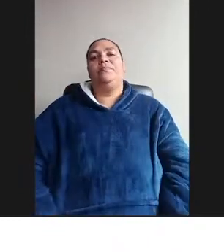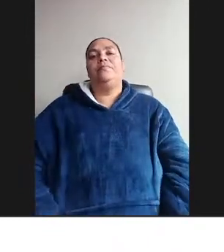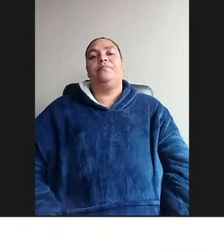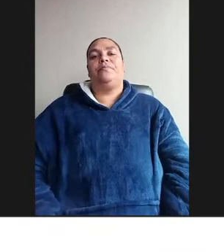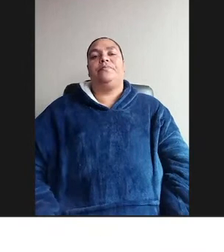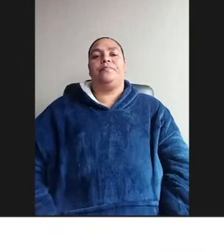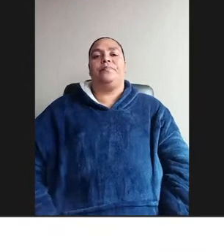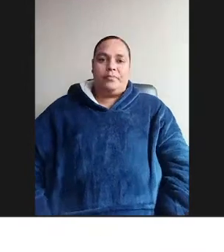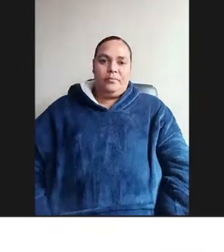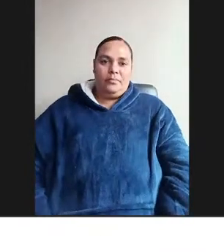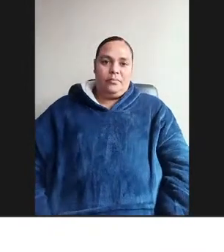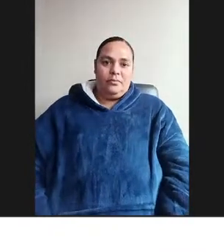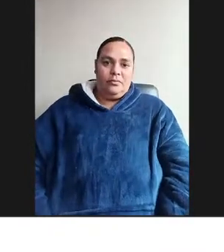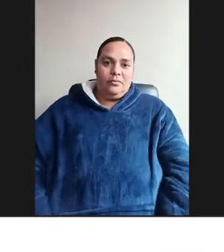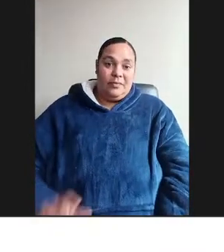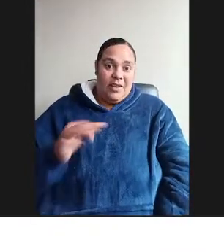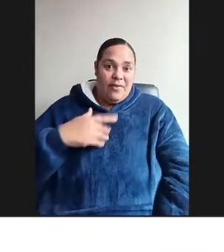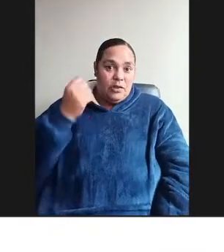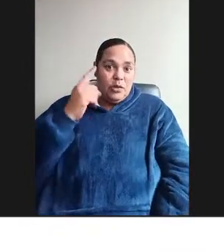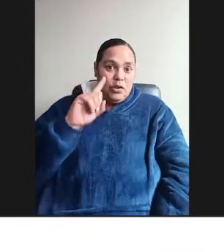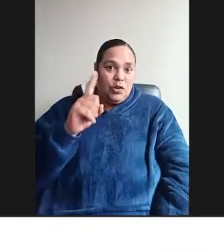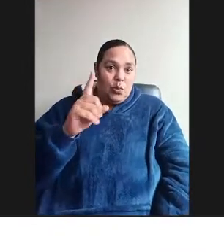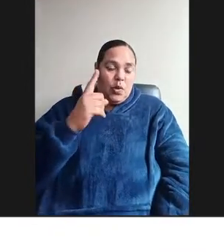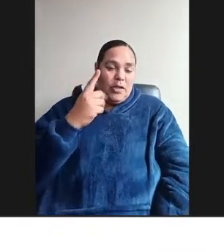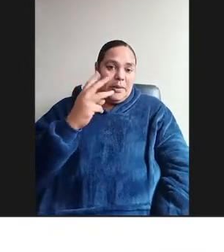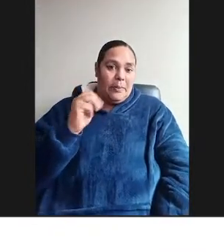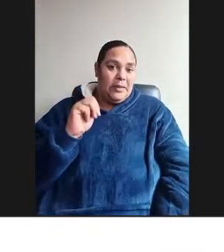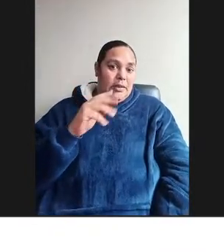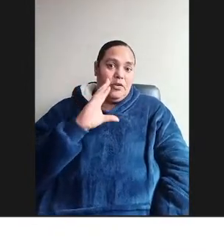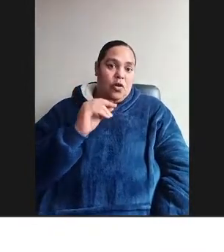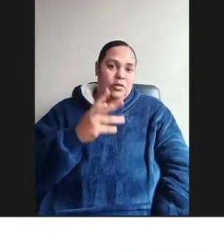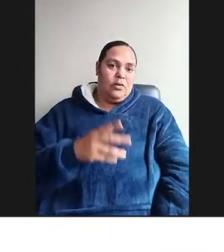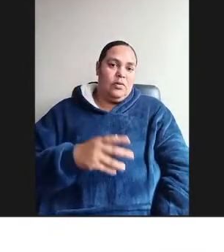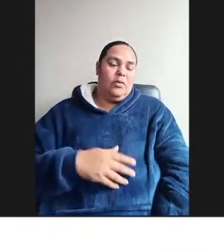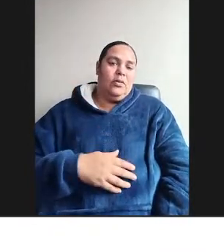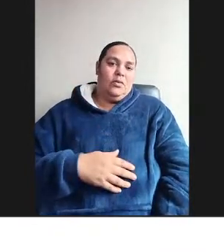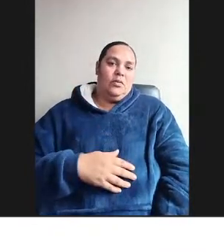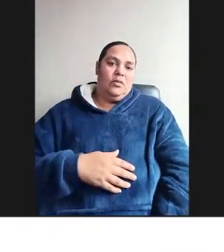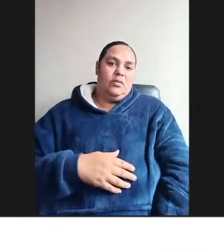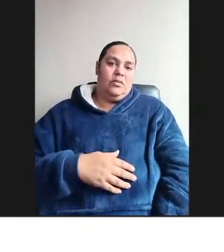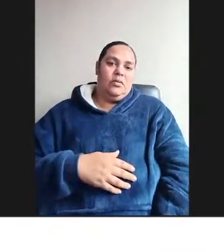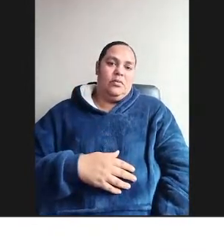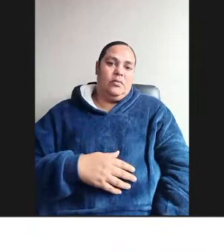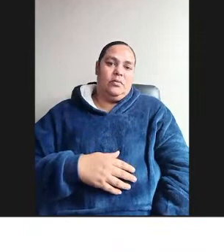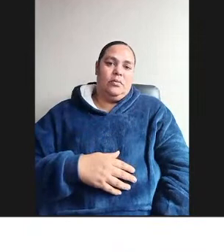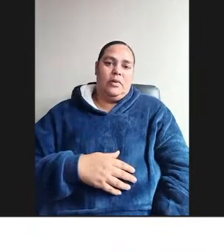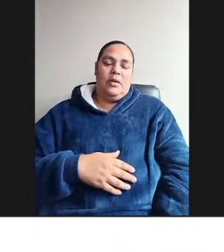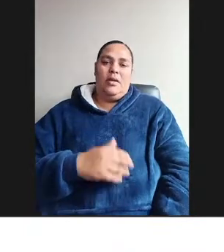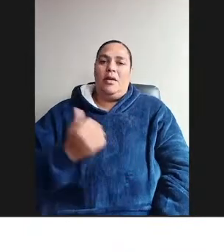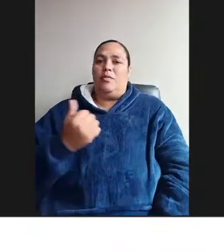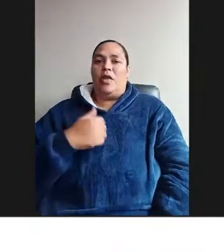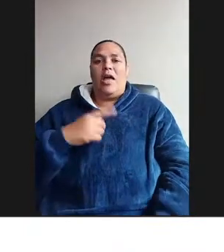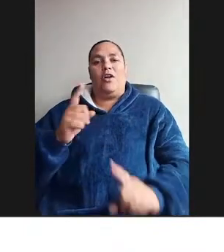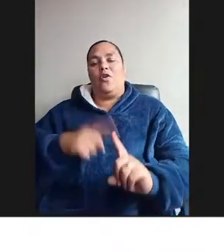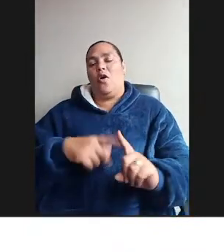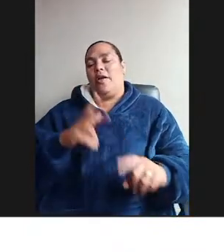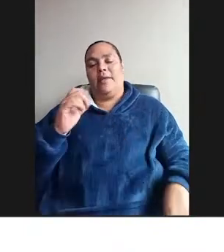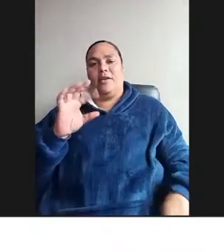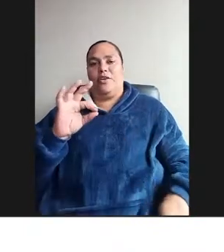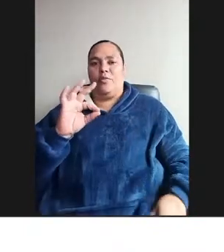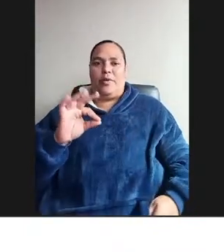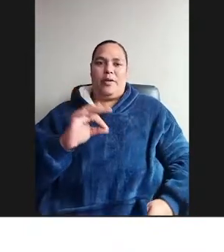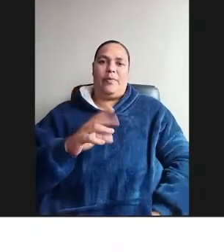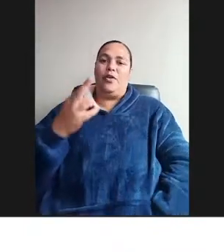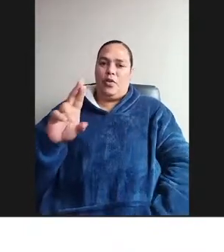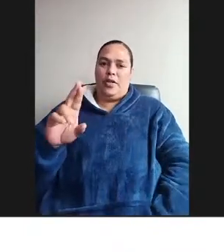If I understood Member Maseko correctly. I can't hear James at all at this point. Correct, Mr. Retief. Correct, as well